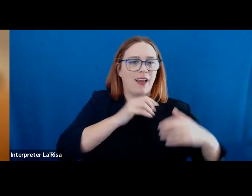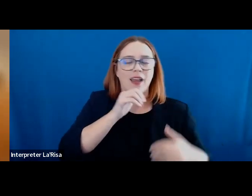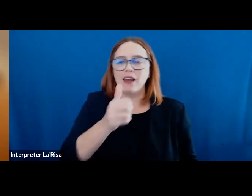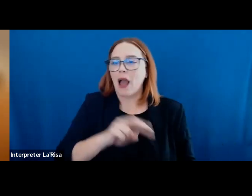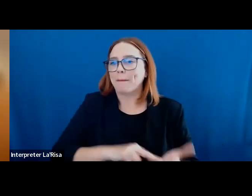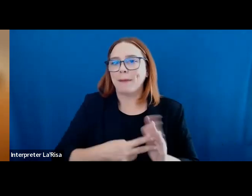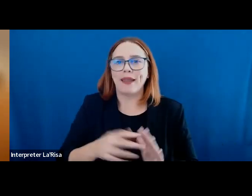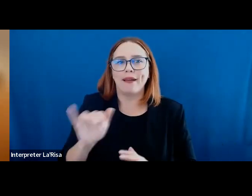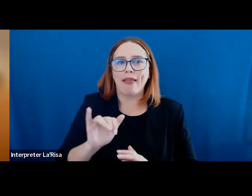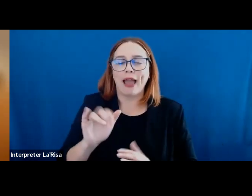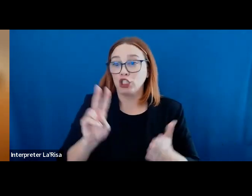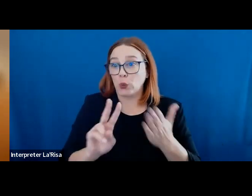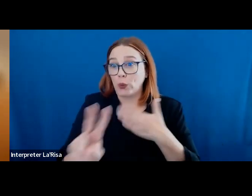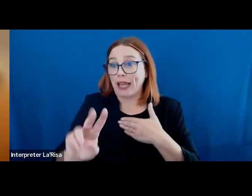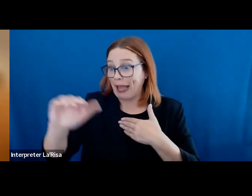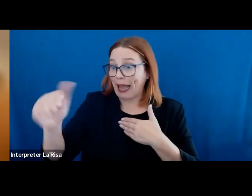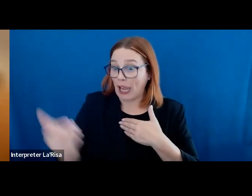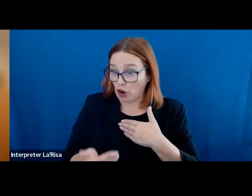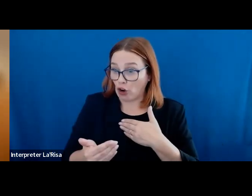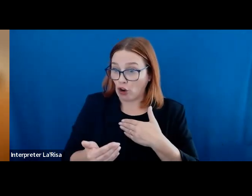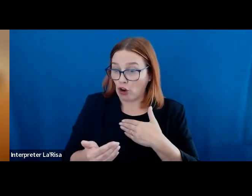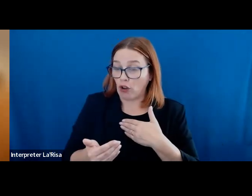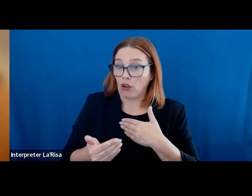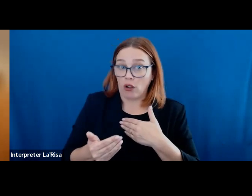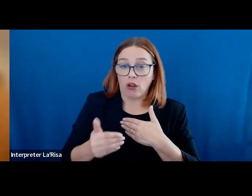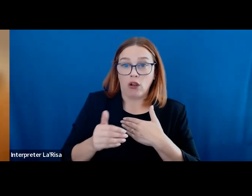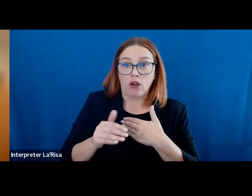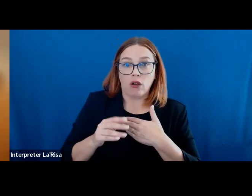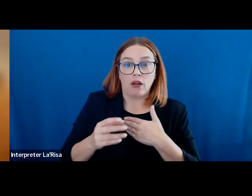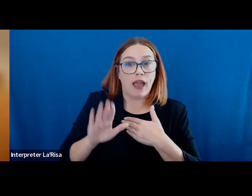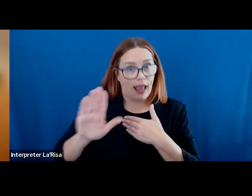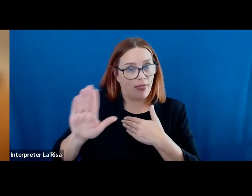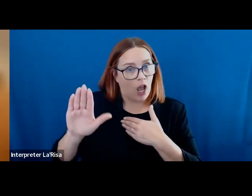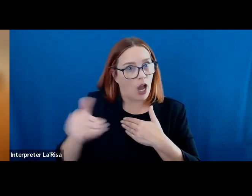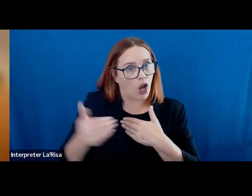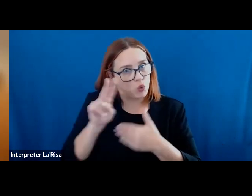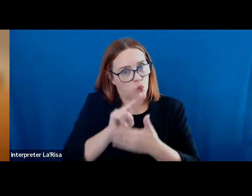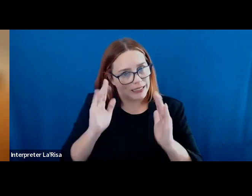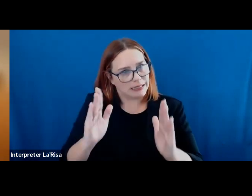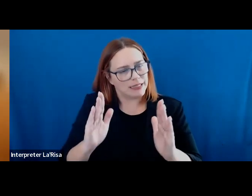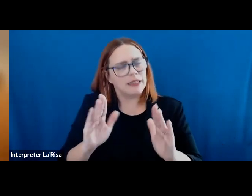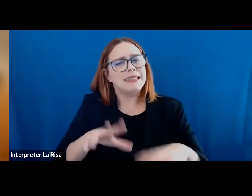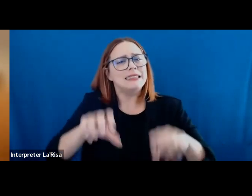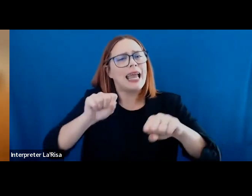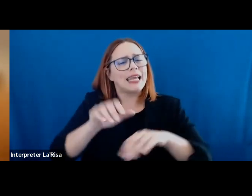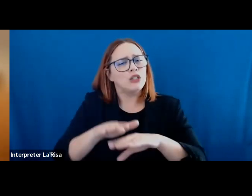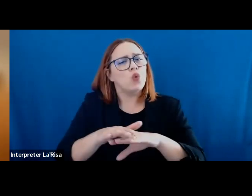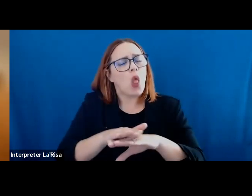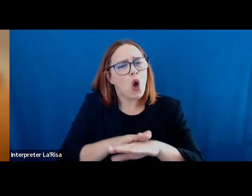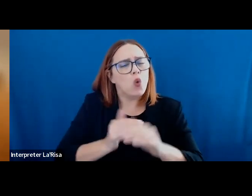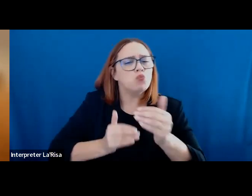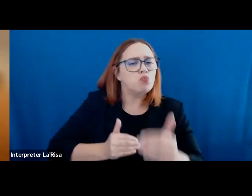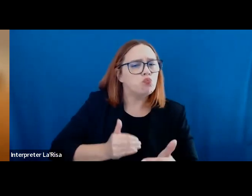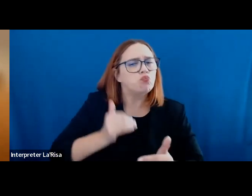hire somebody to them being hired. Take it slow. Coming from my service dog background, we have a saying inside of